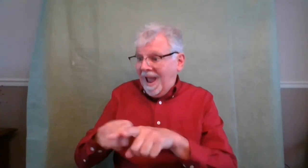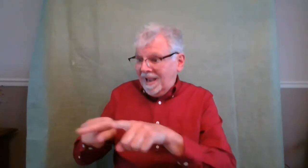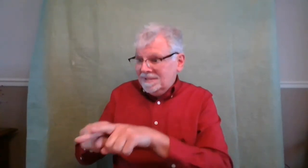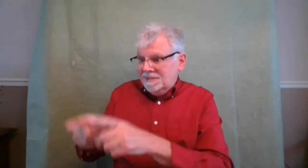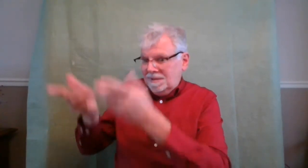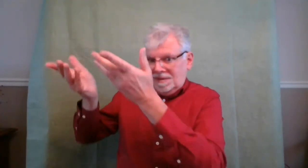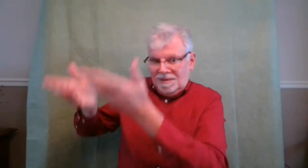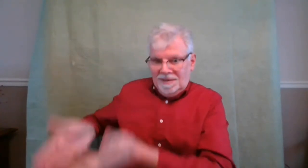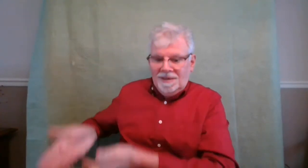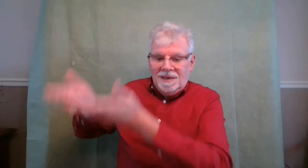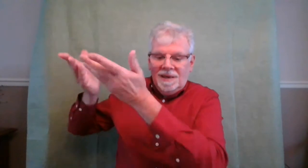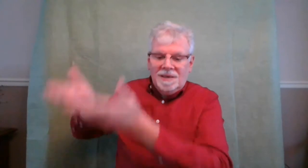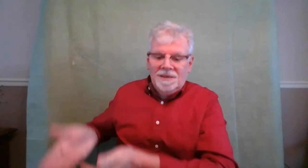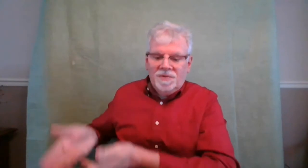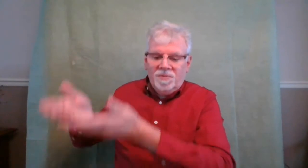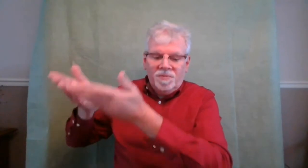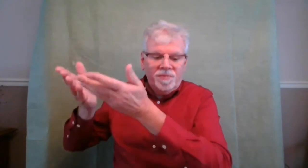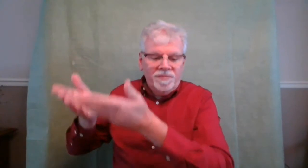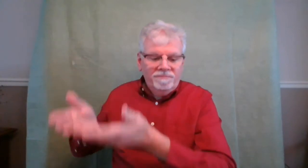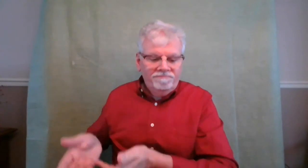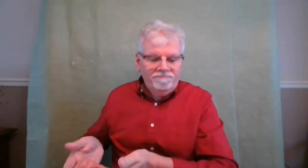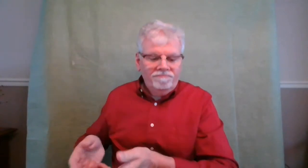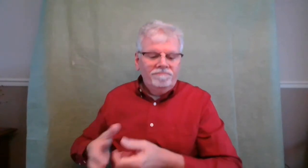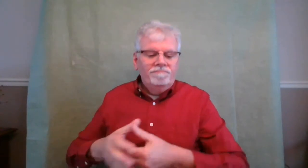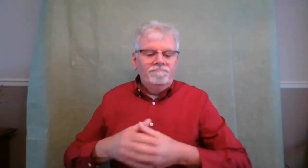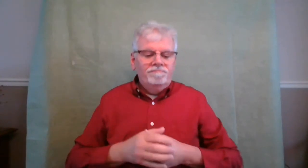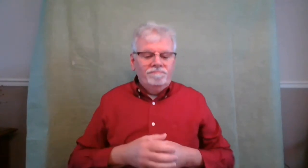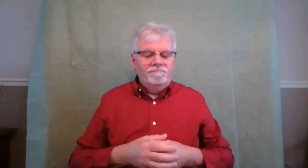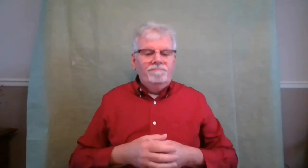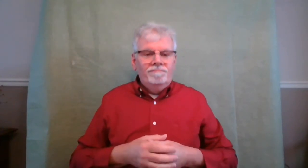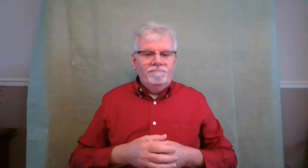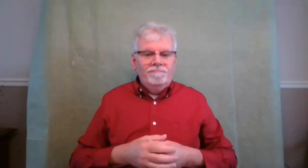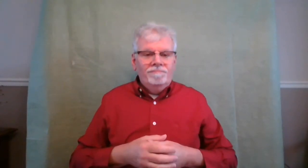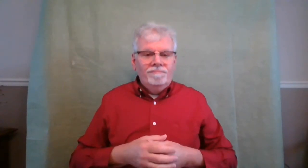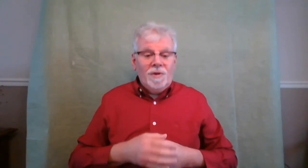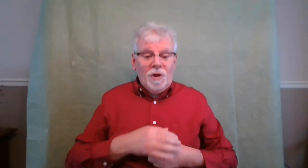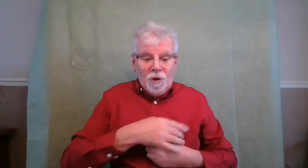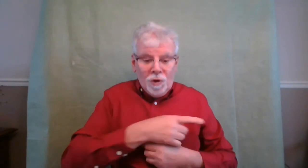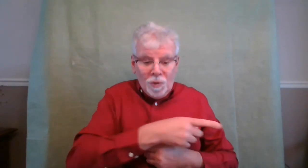for we shall see him as he is.